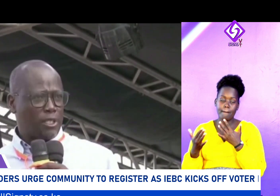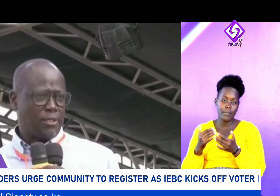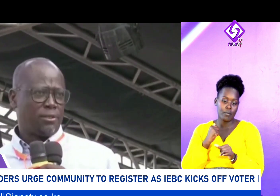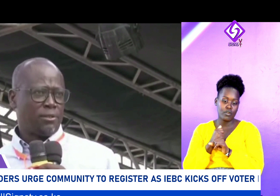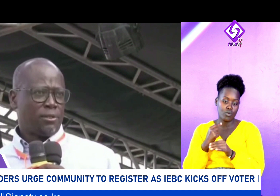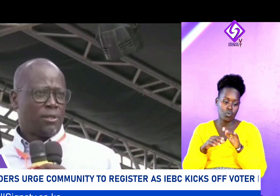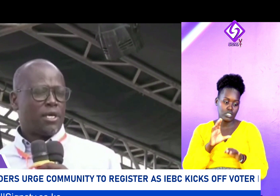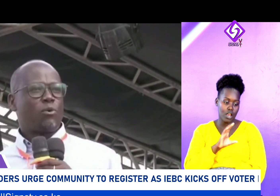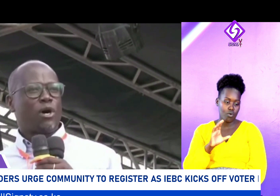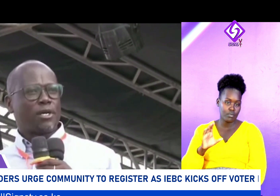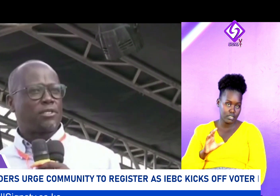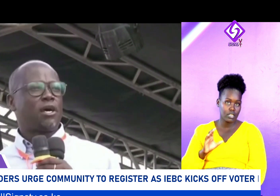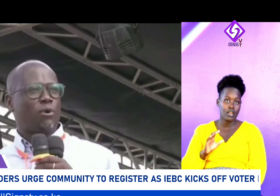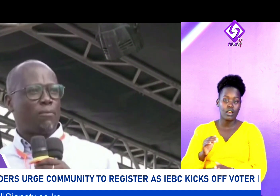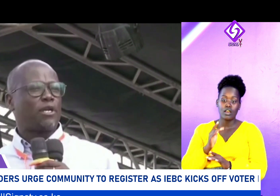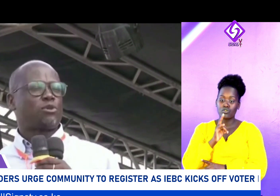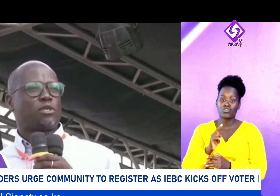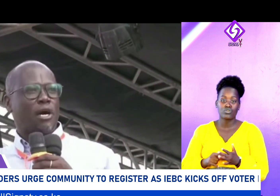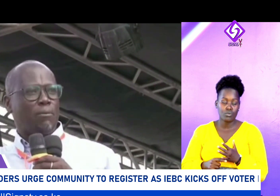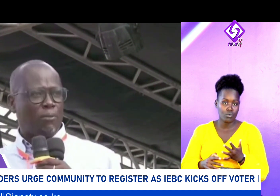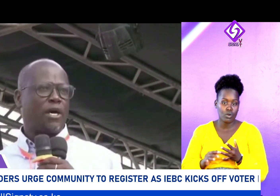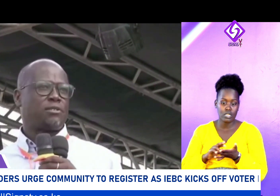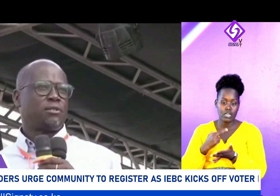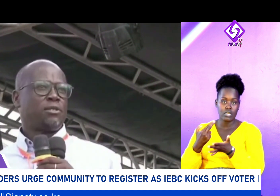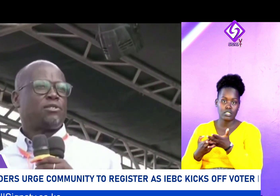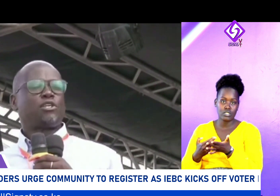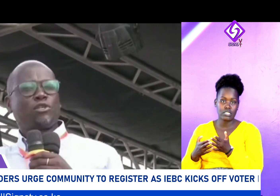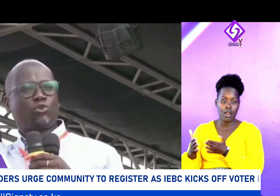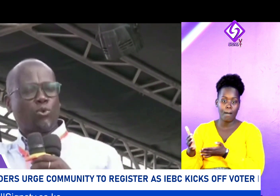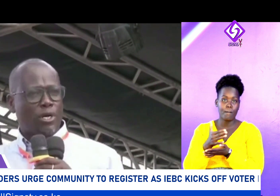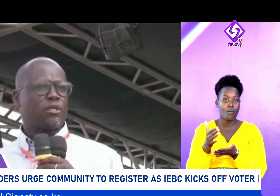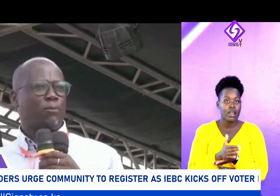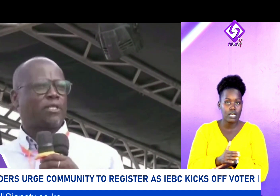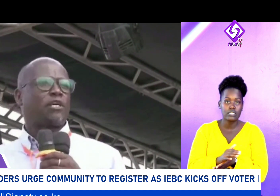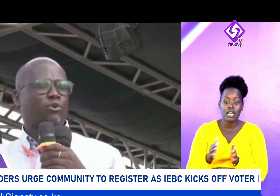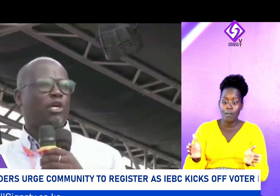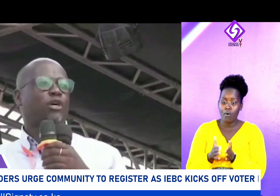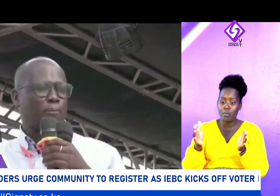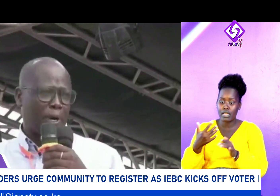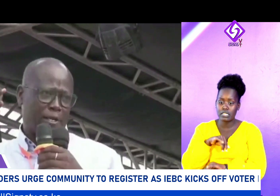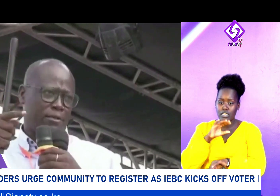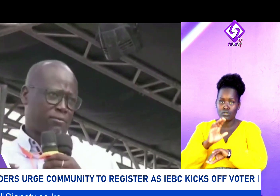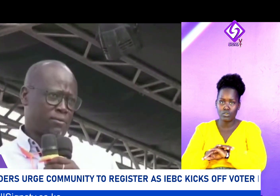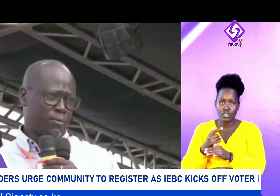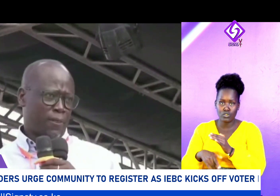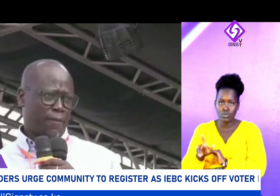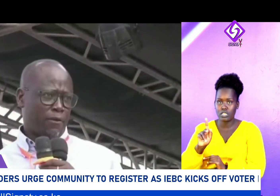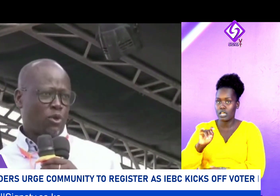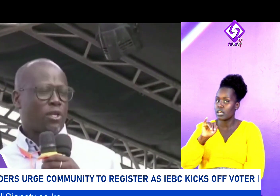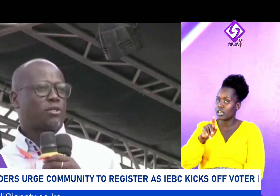committee ya kuhakikisha ya kwamba resources are mobilized, sisi tuweze kupata kitu inaitwa kipande, so that we